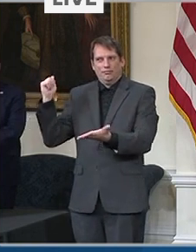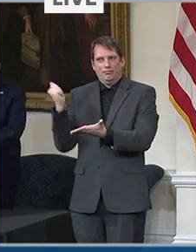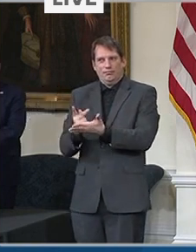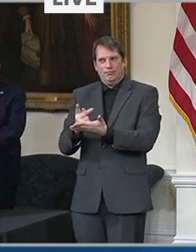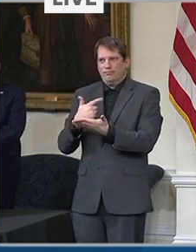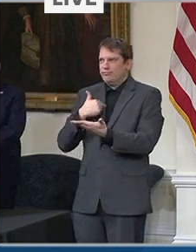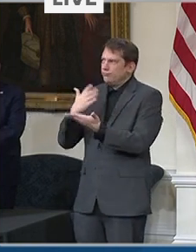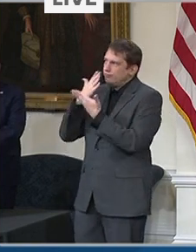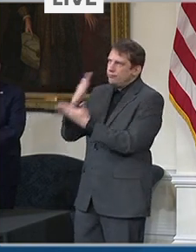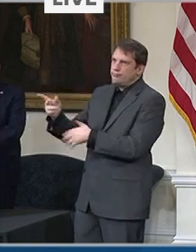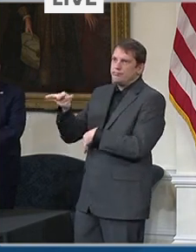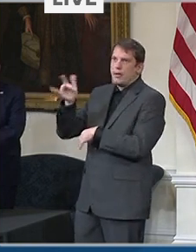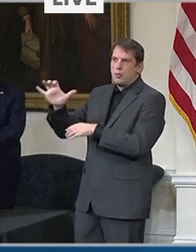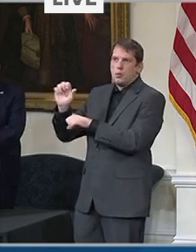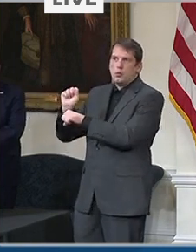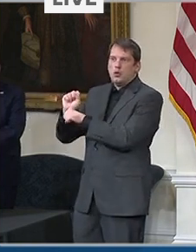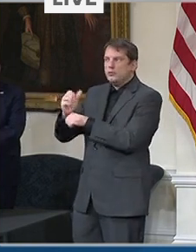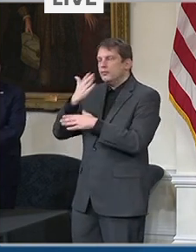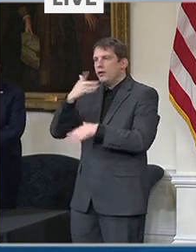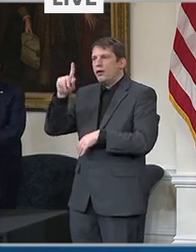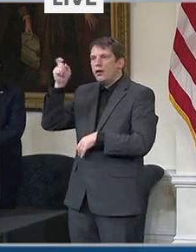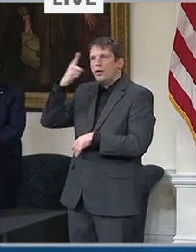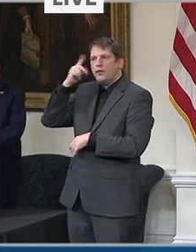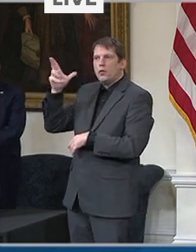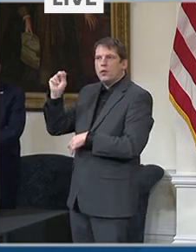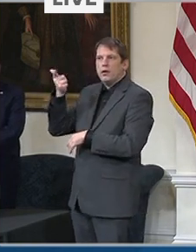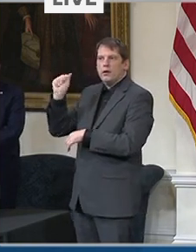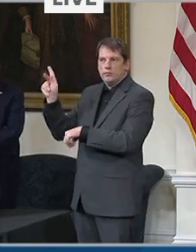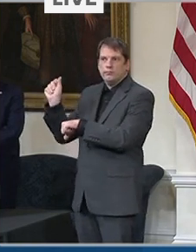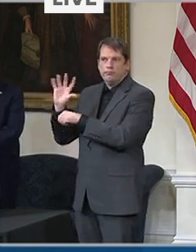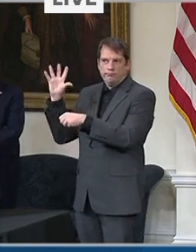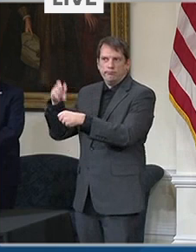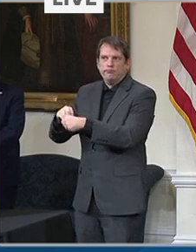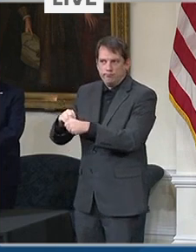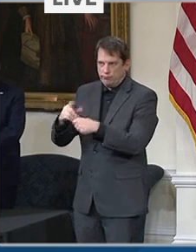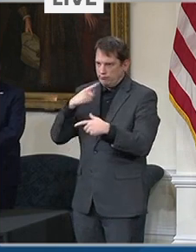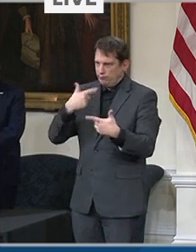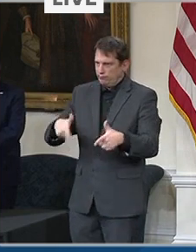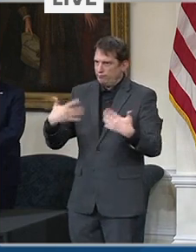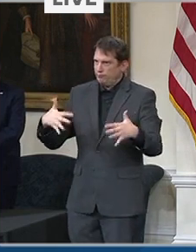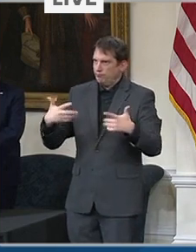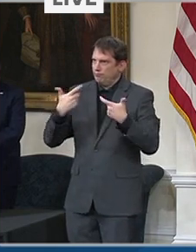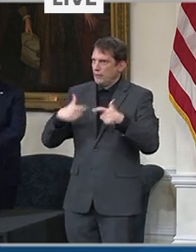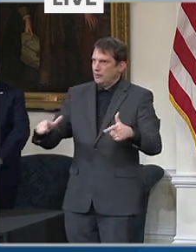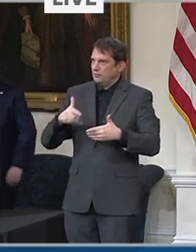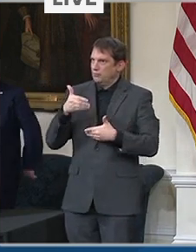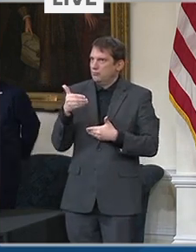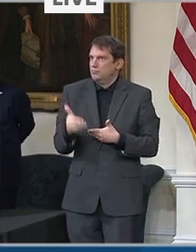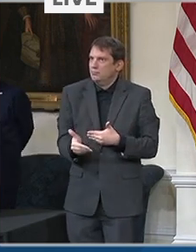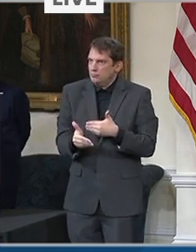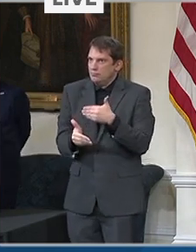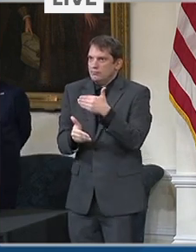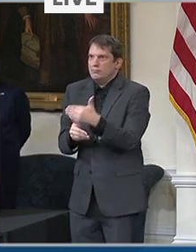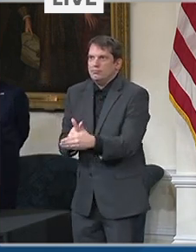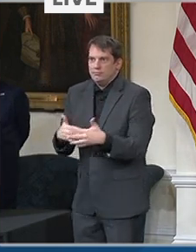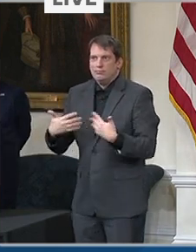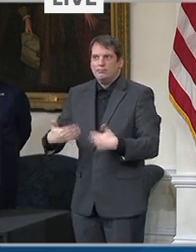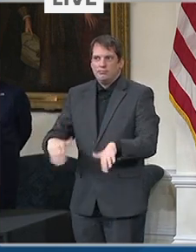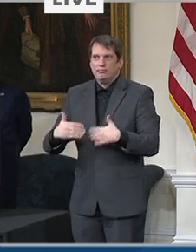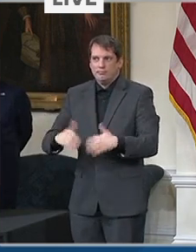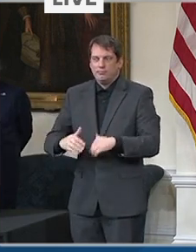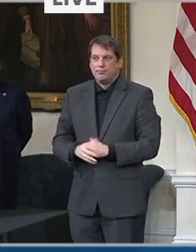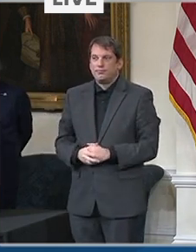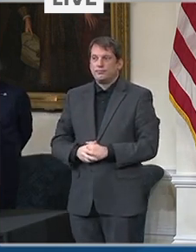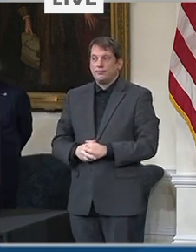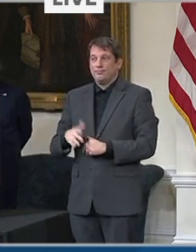of the way. We've taken that next major step in getting that critical transit project delivered. But while navigating this pandemic, MDOT